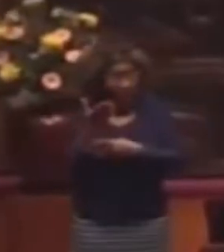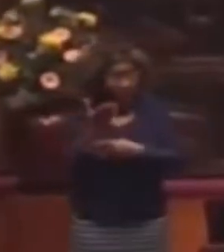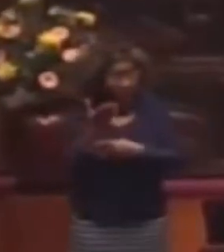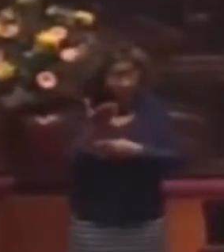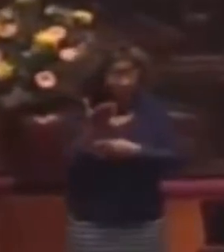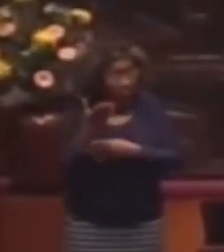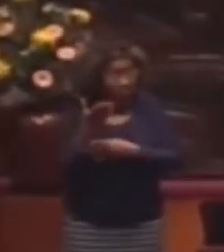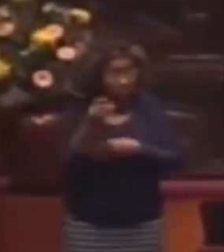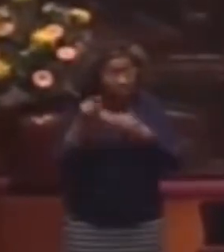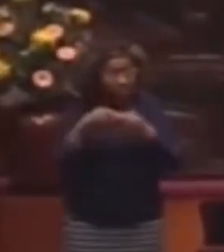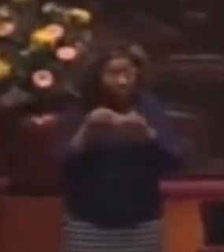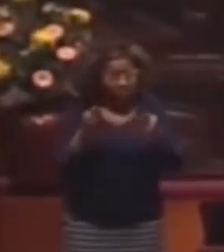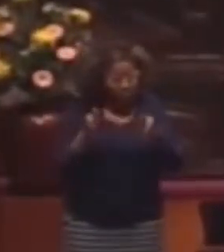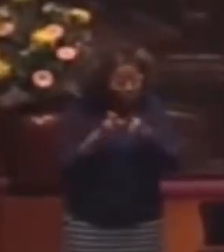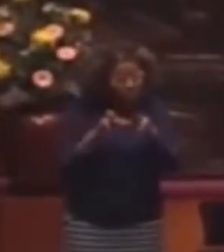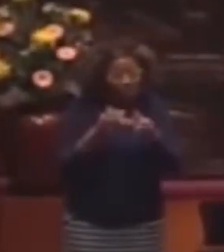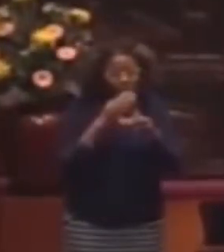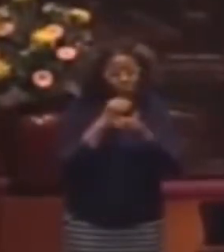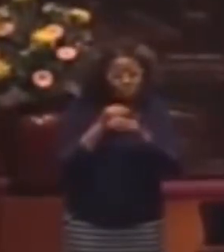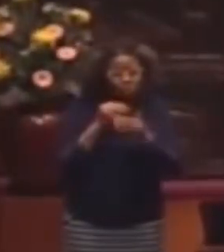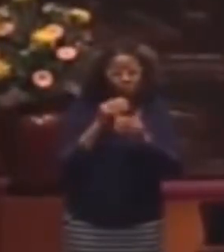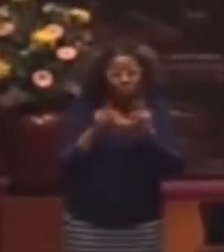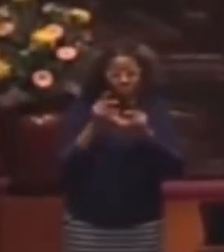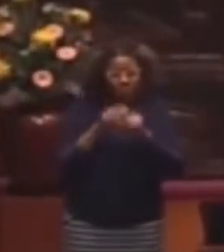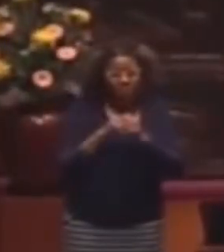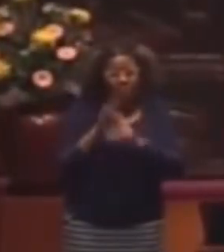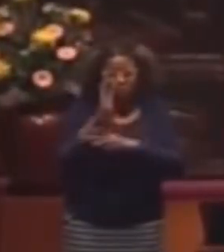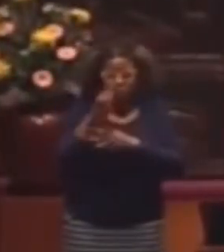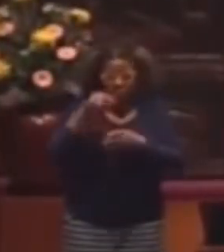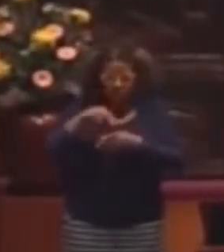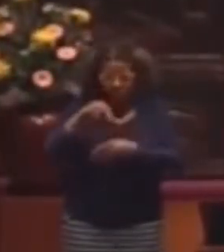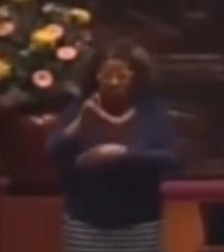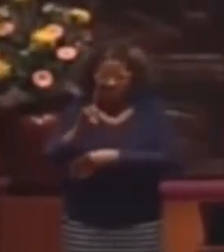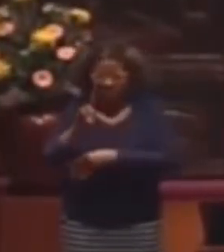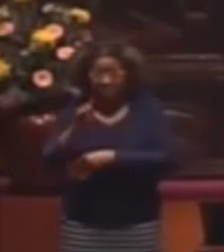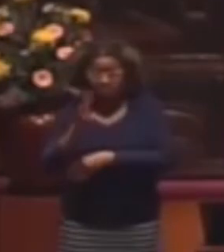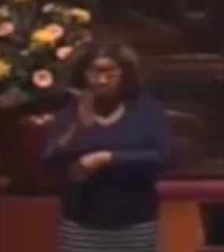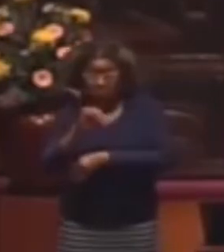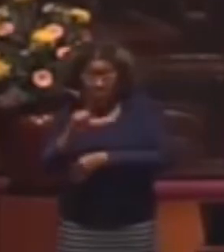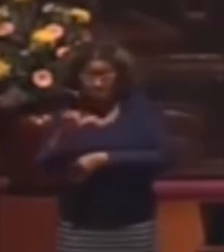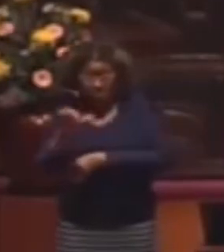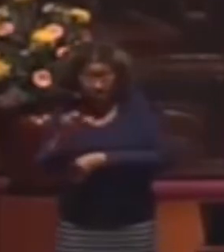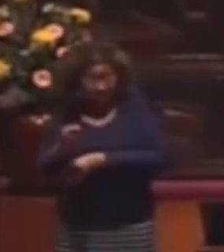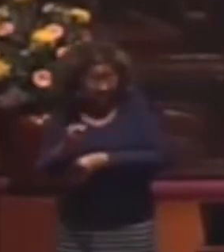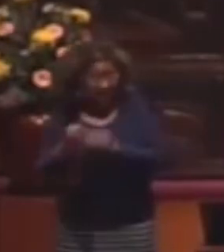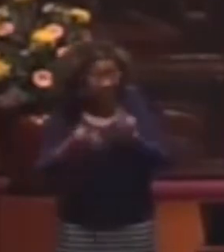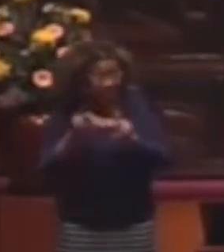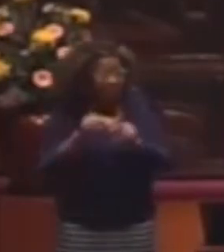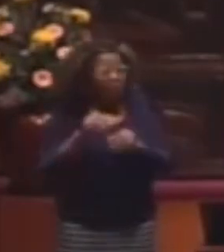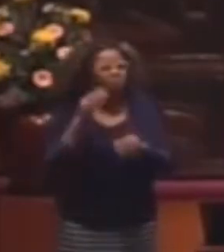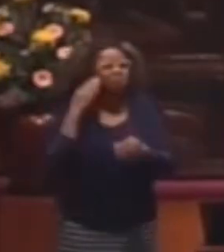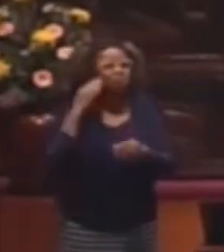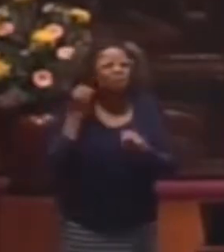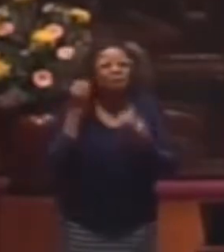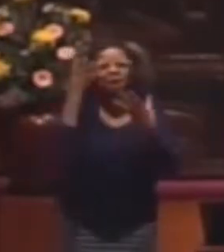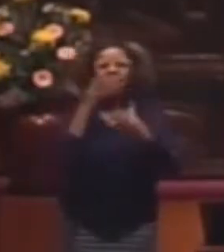the smaller Jewish community, there are 7.4 billion people in the world. Does anybody know how many Jews there